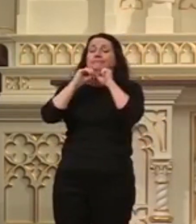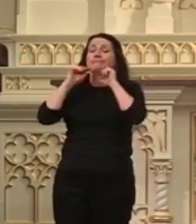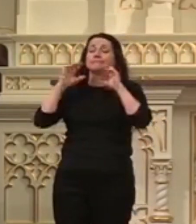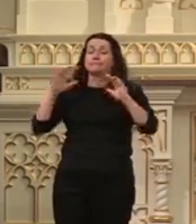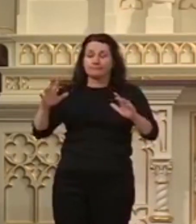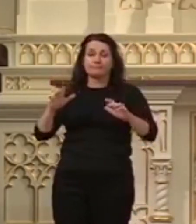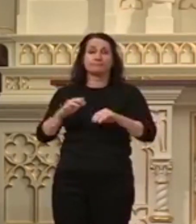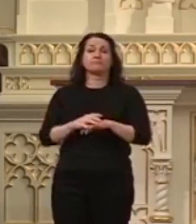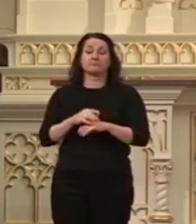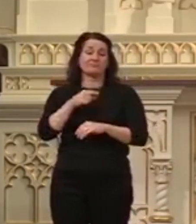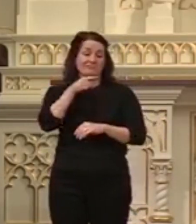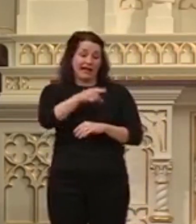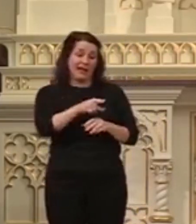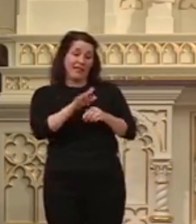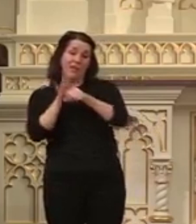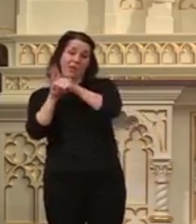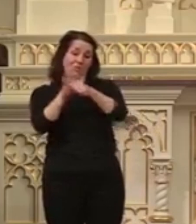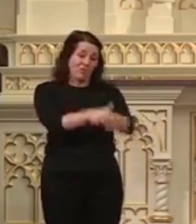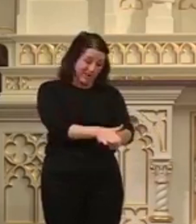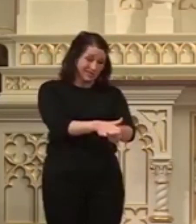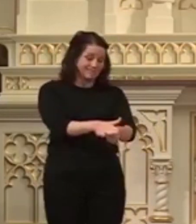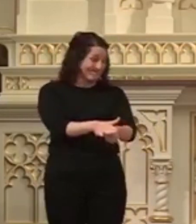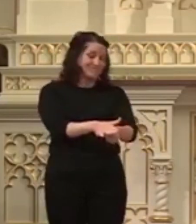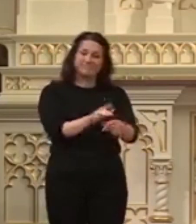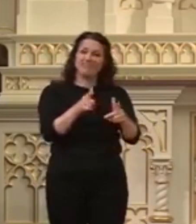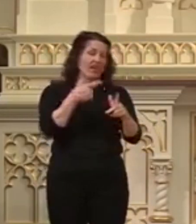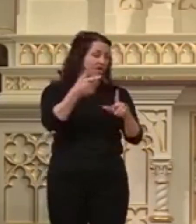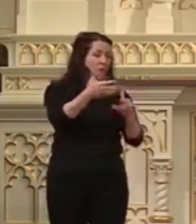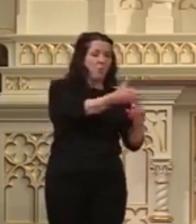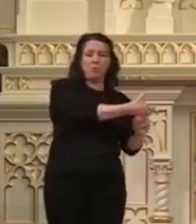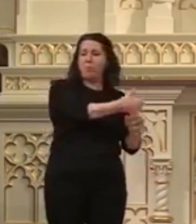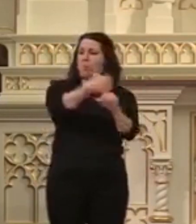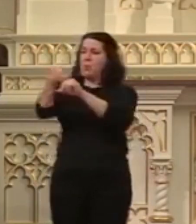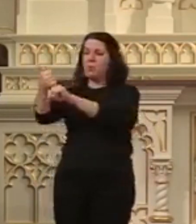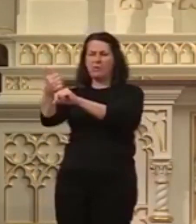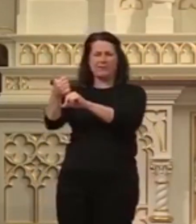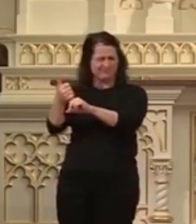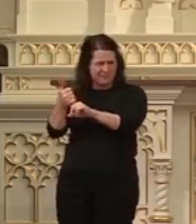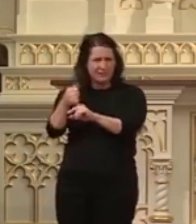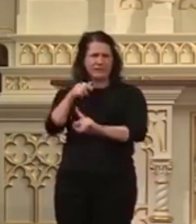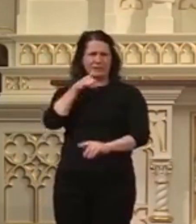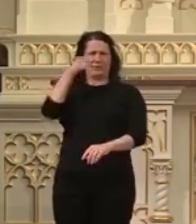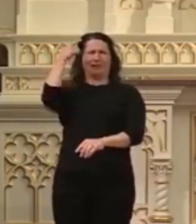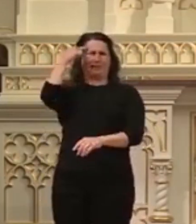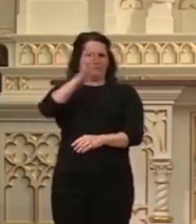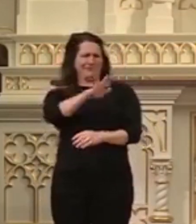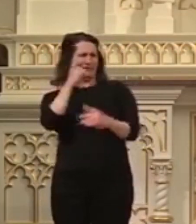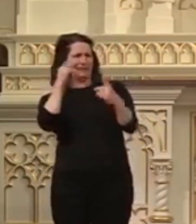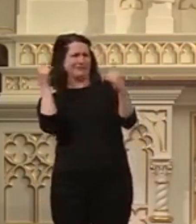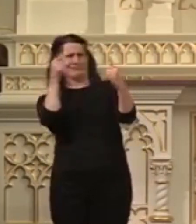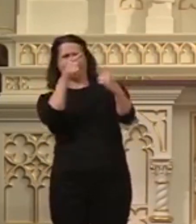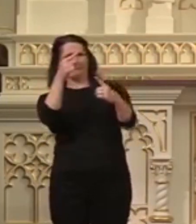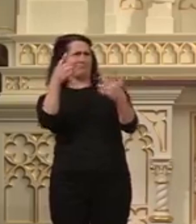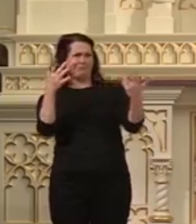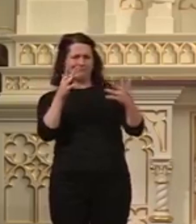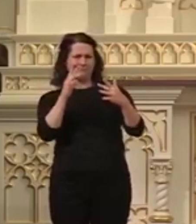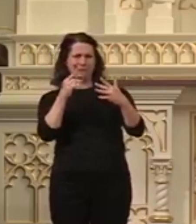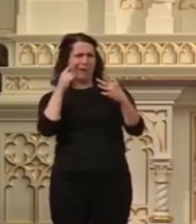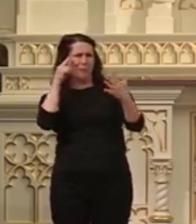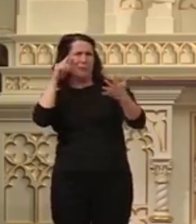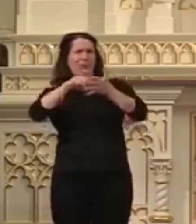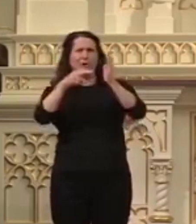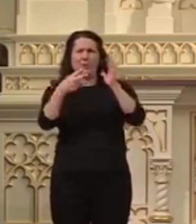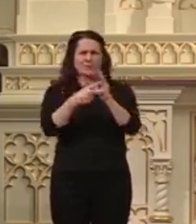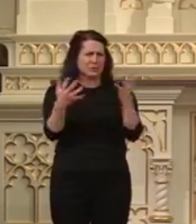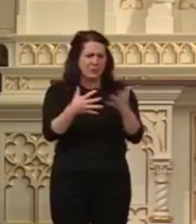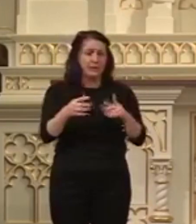Oppressed and condemned, he was taken away. And who would have thought any more of his destiny? When he